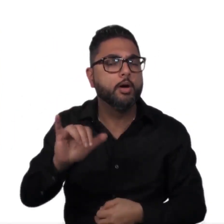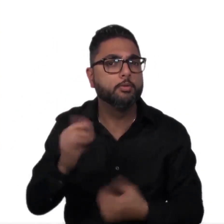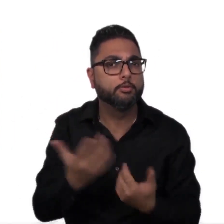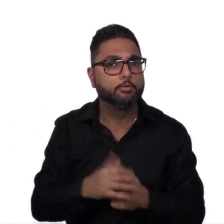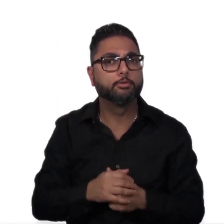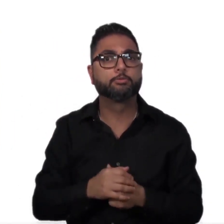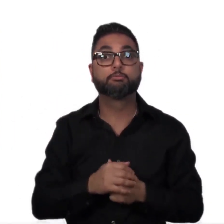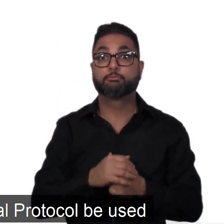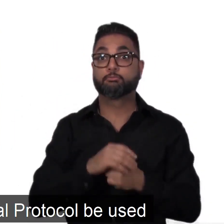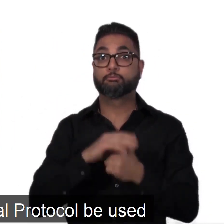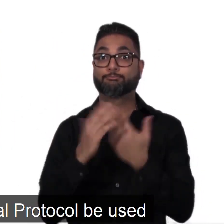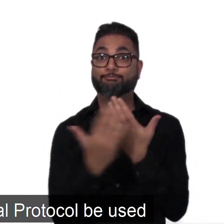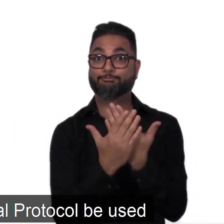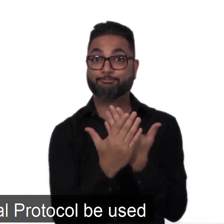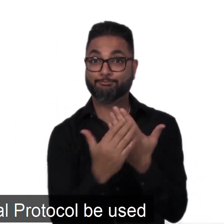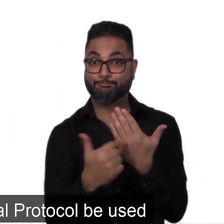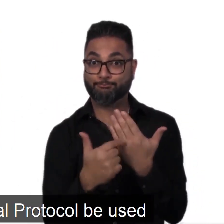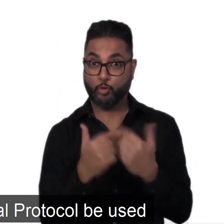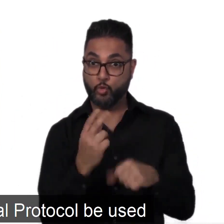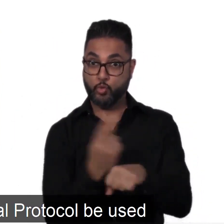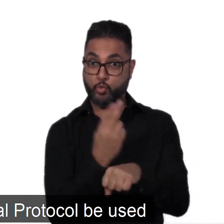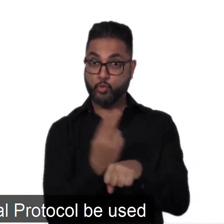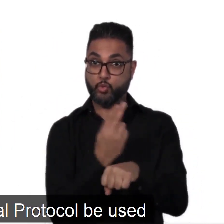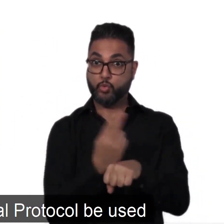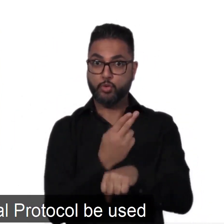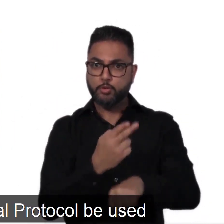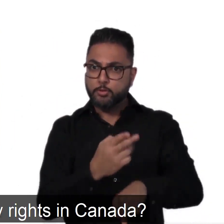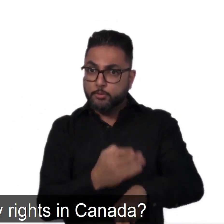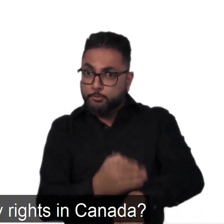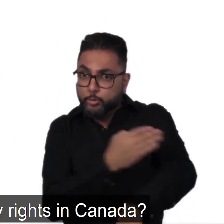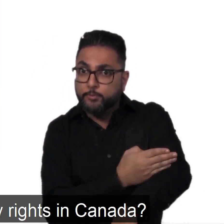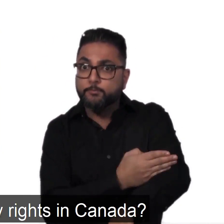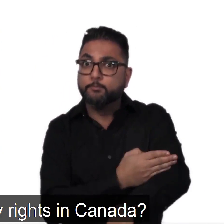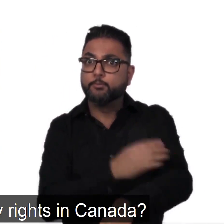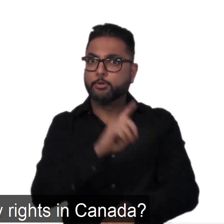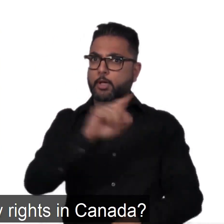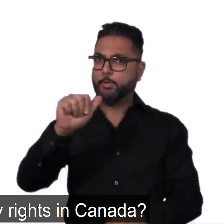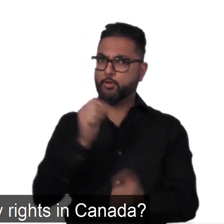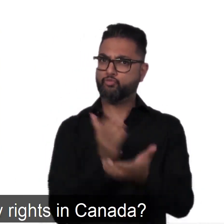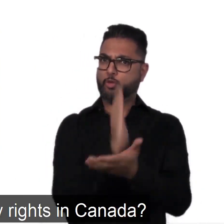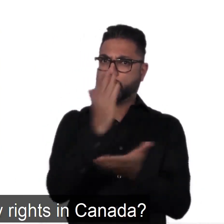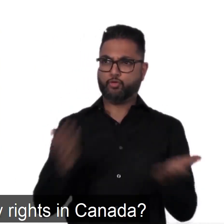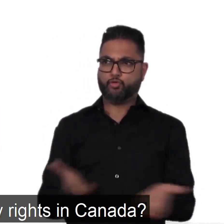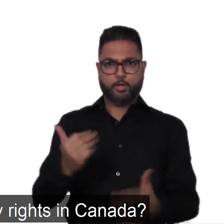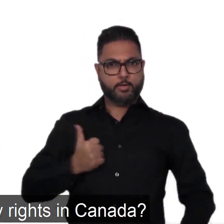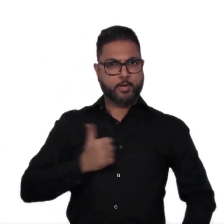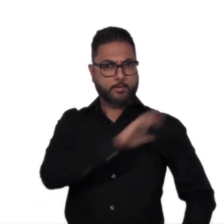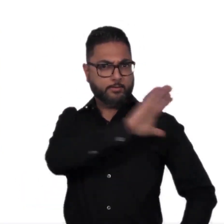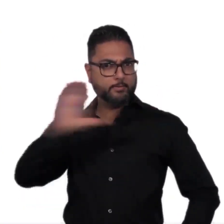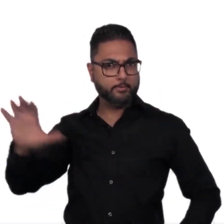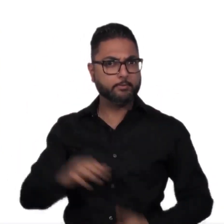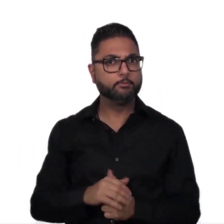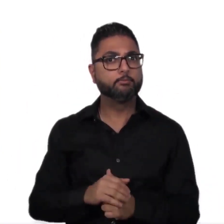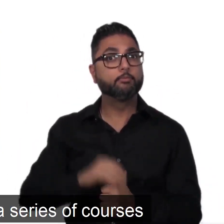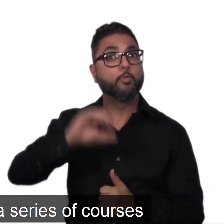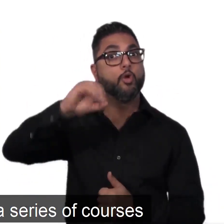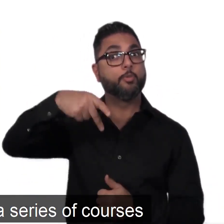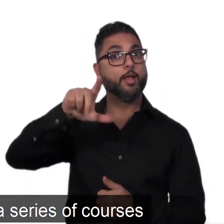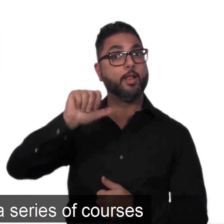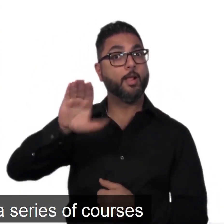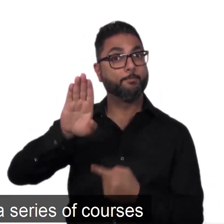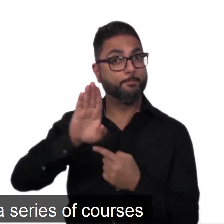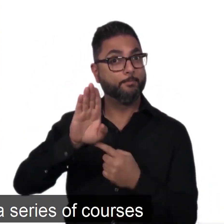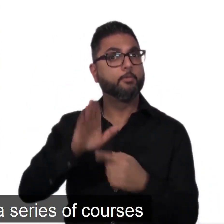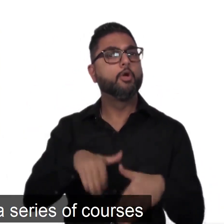make? How can the Optional Protocol be used to advance disability rights in Canada? The